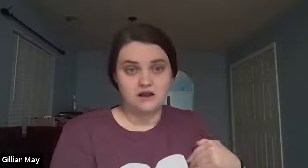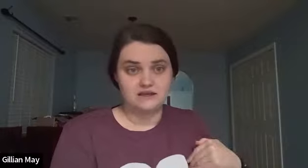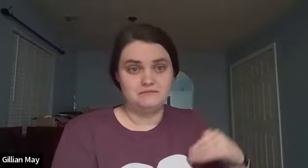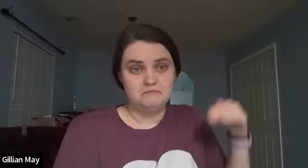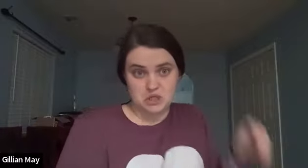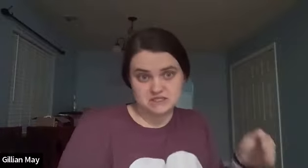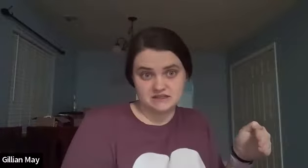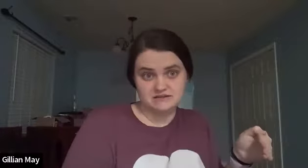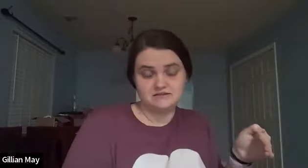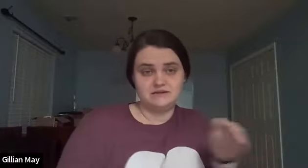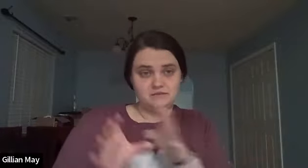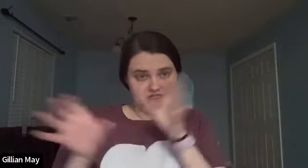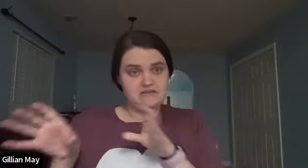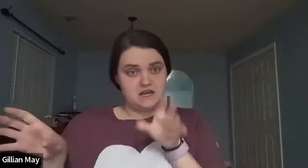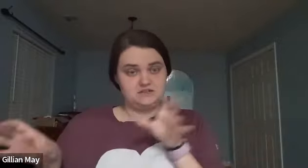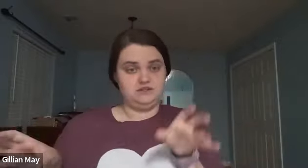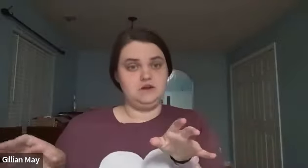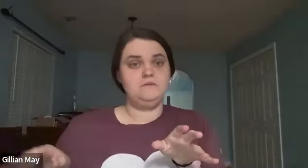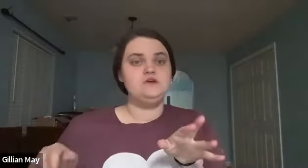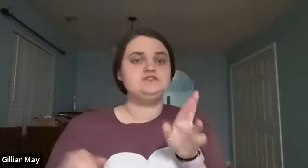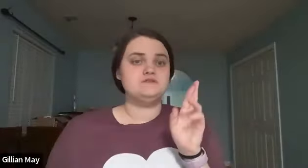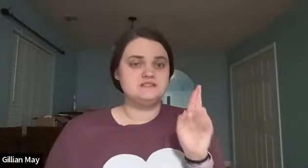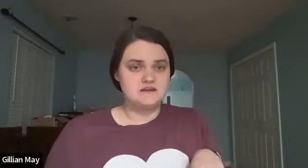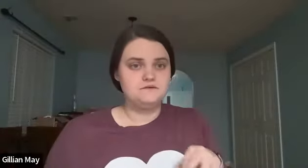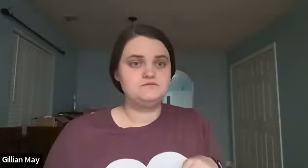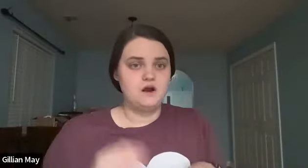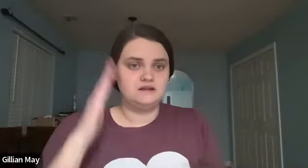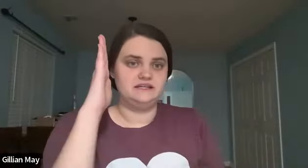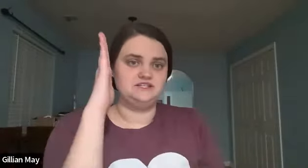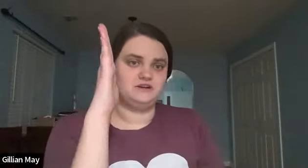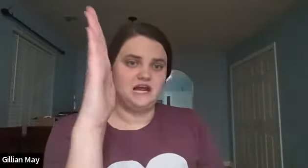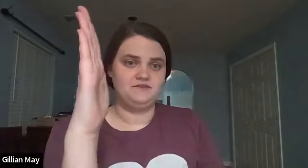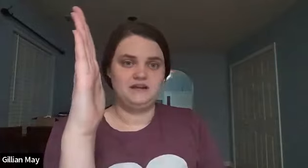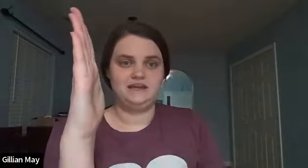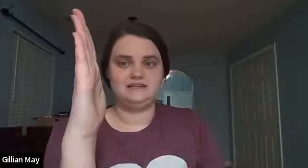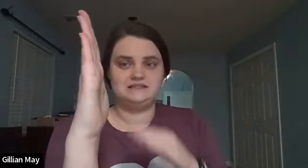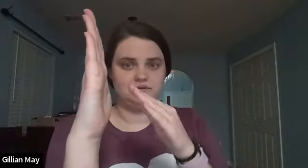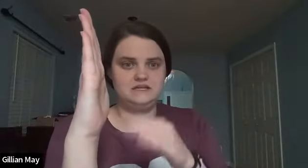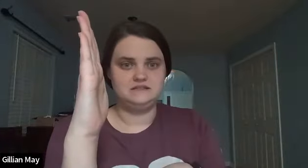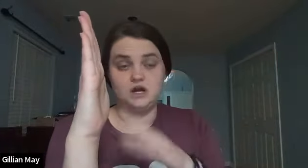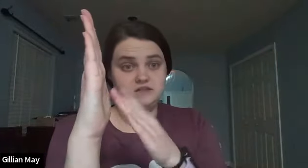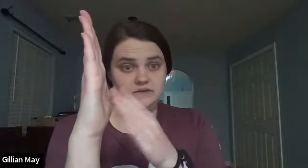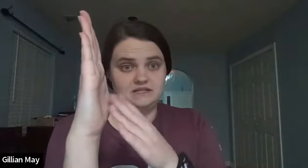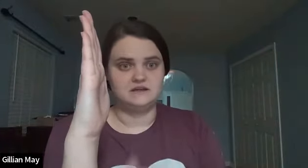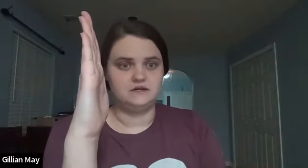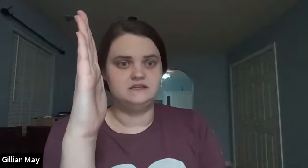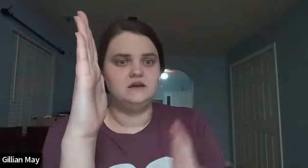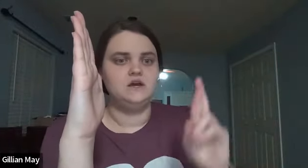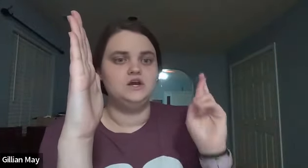rocket person. I'm going to say that now so you know. So the sign for rocket is you're going to have your hand sideways, non-dominant sideways.